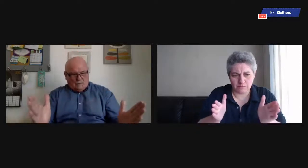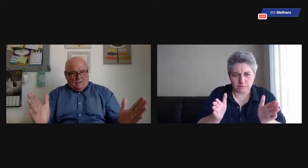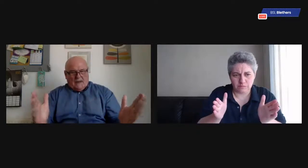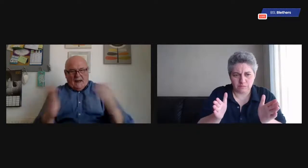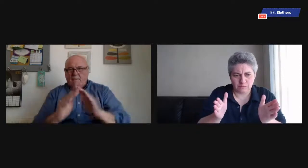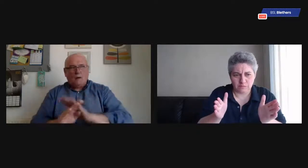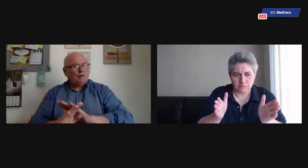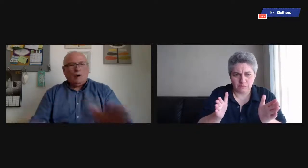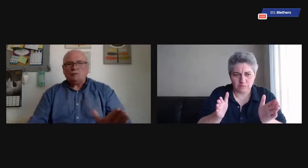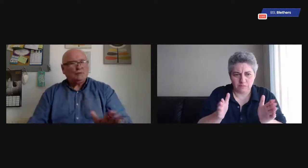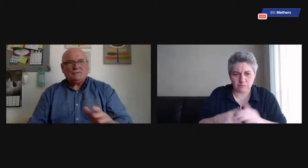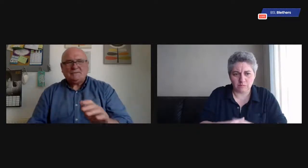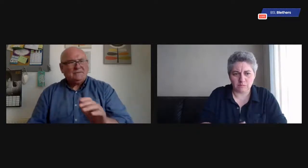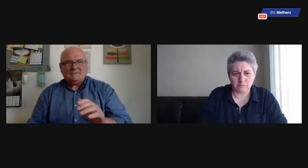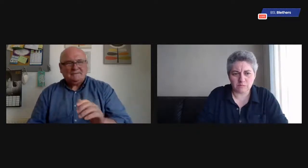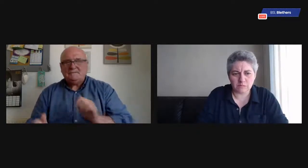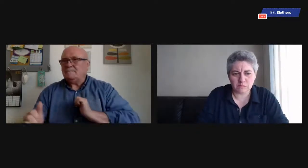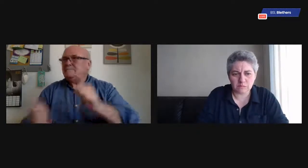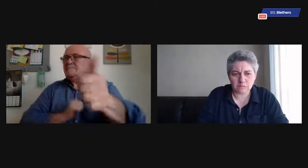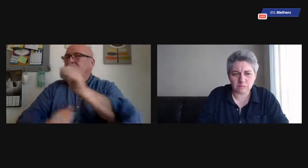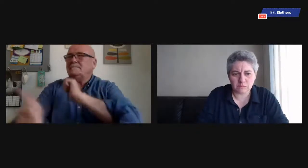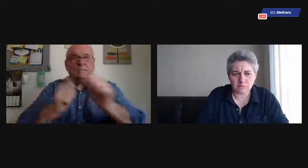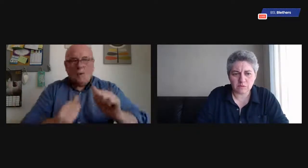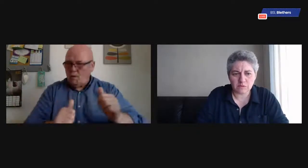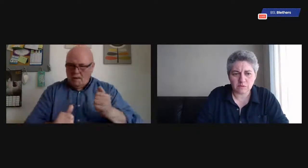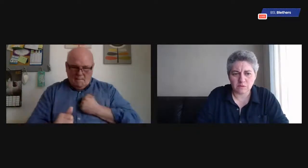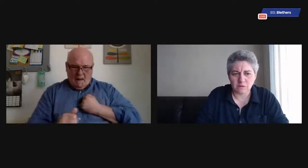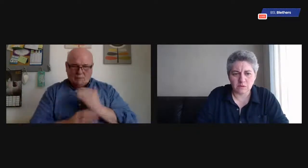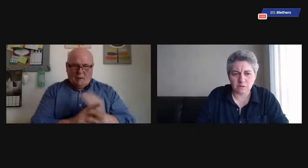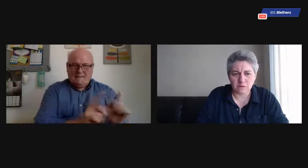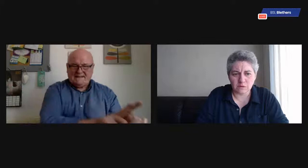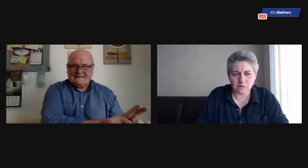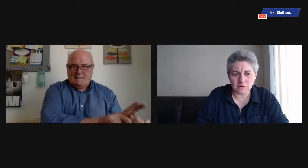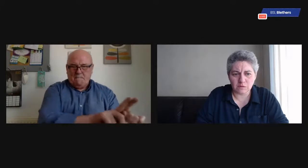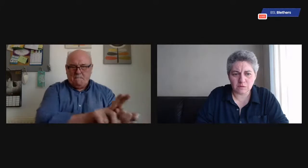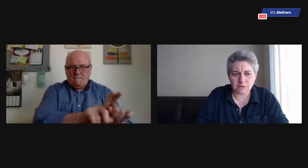an investigation between now and the trial.